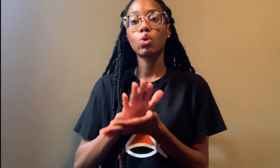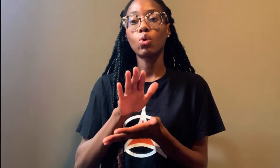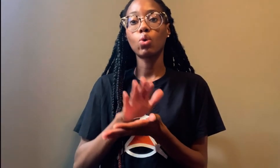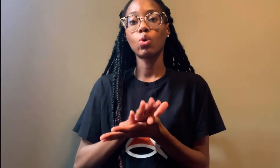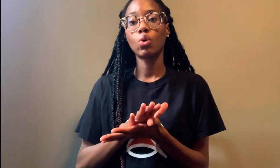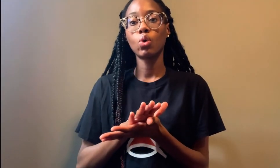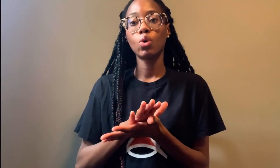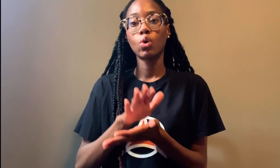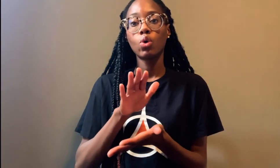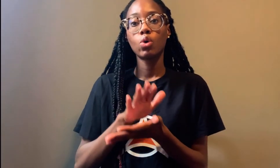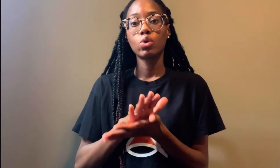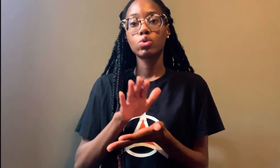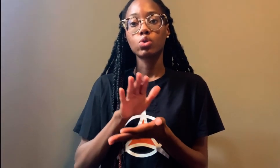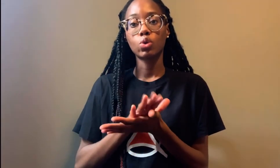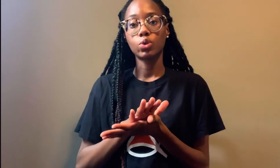School. School.